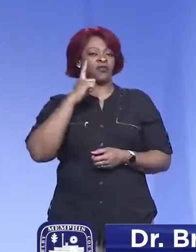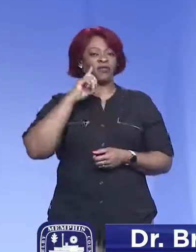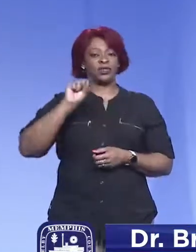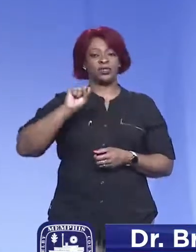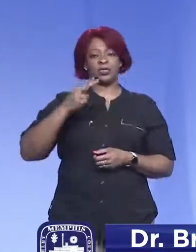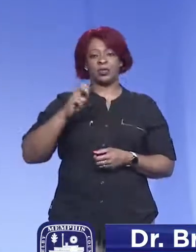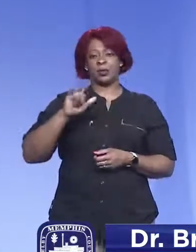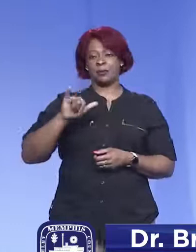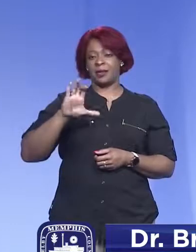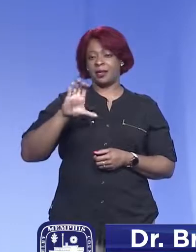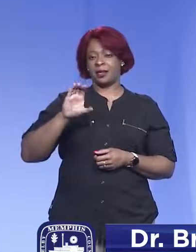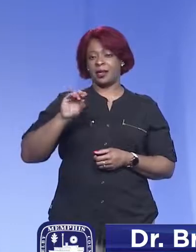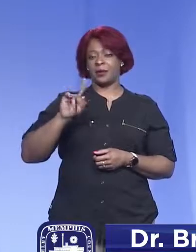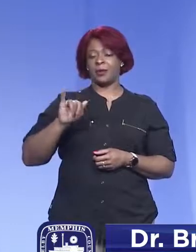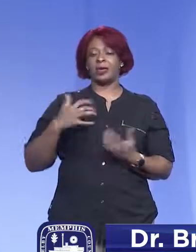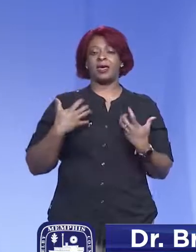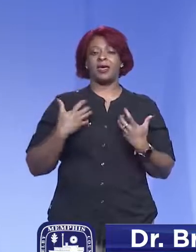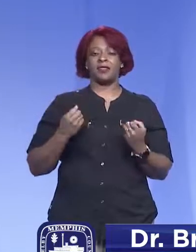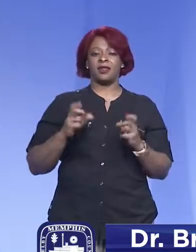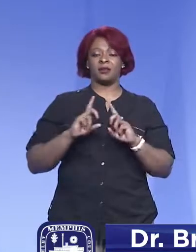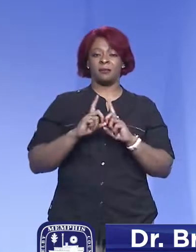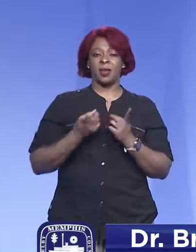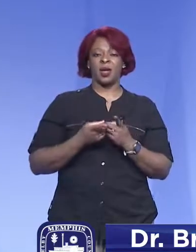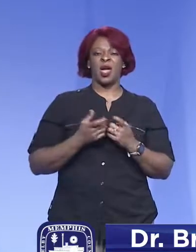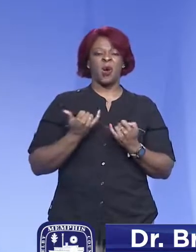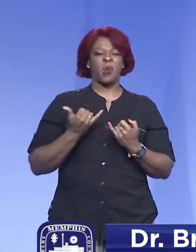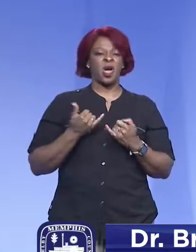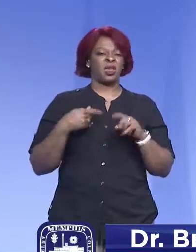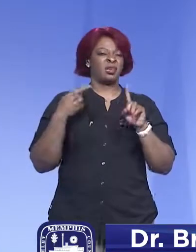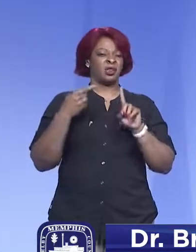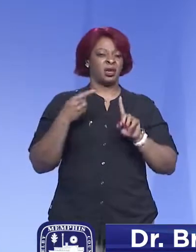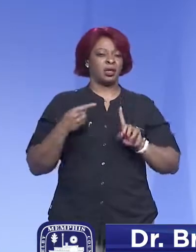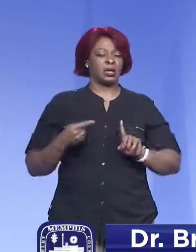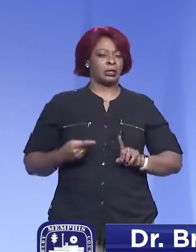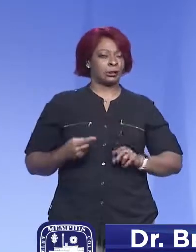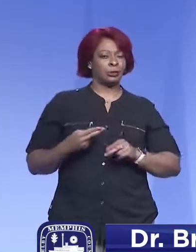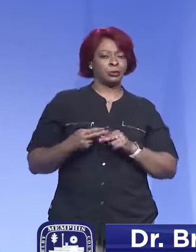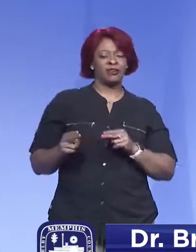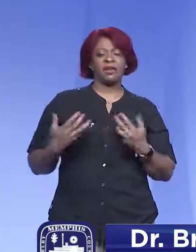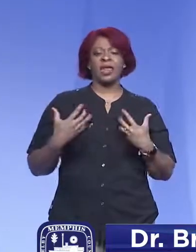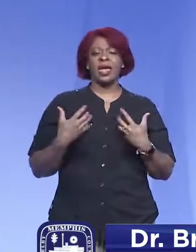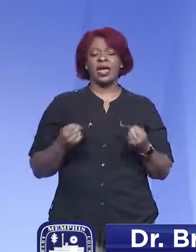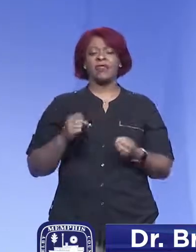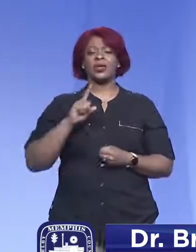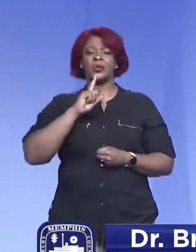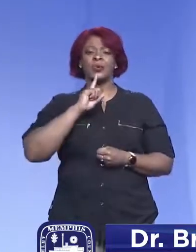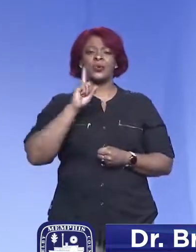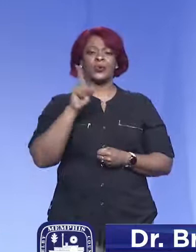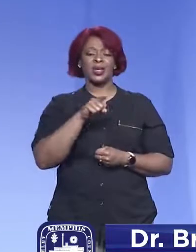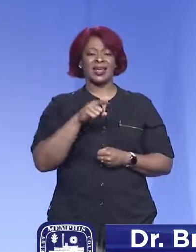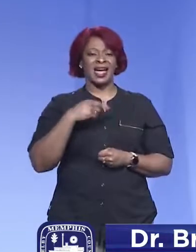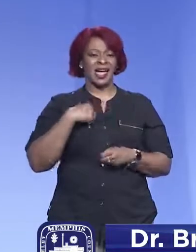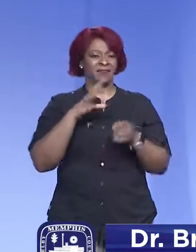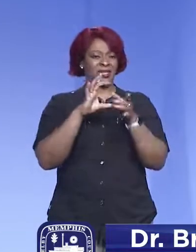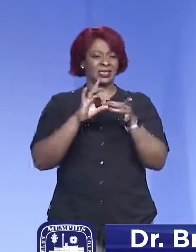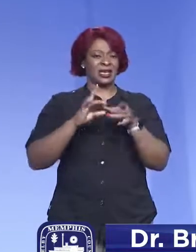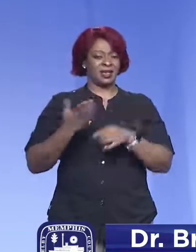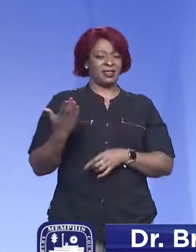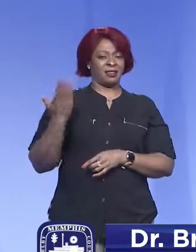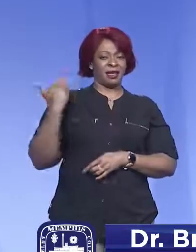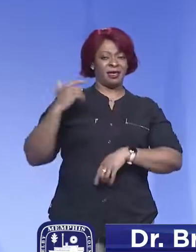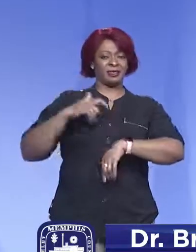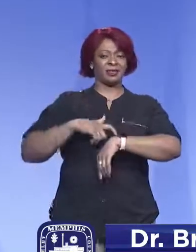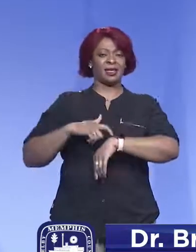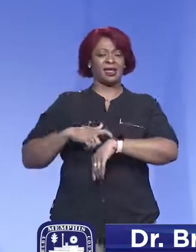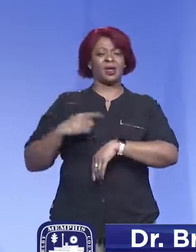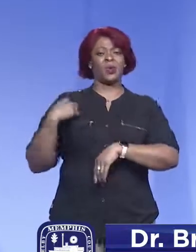want to just touch briefly on the health directive. As I stated the last time that